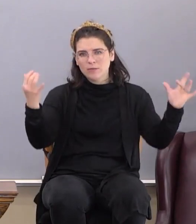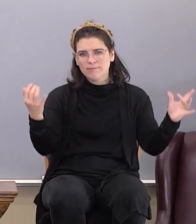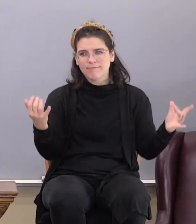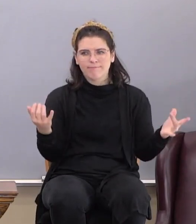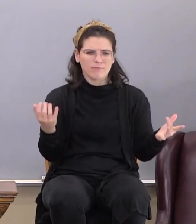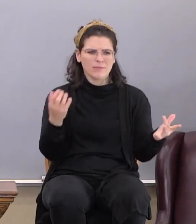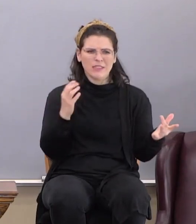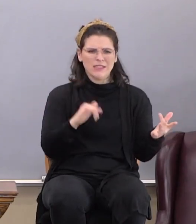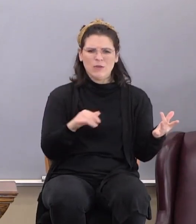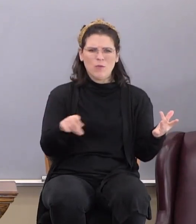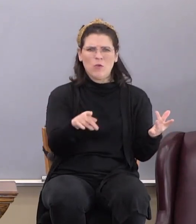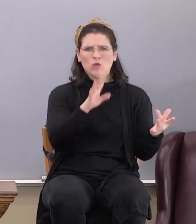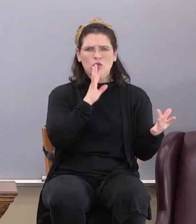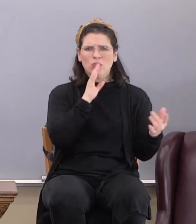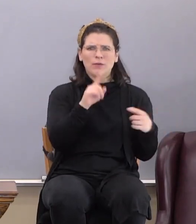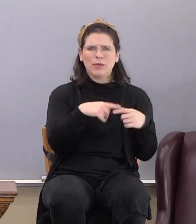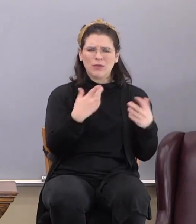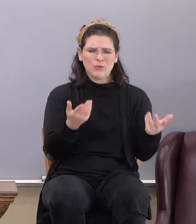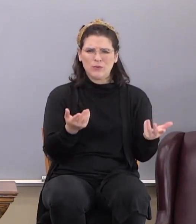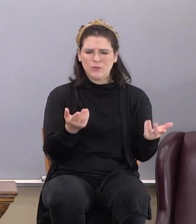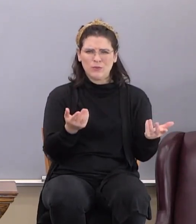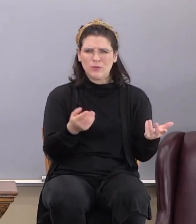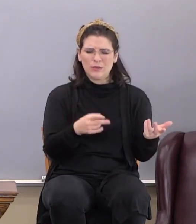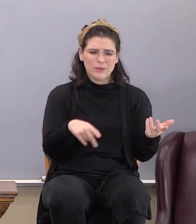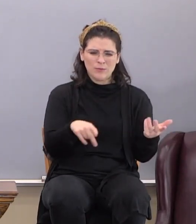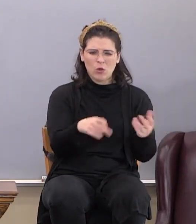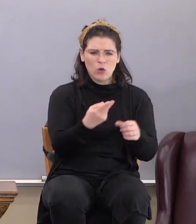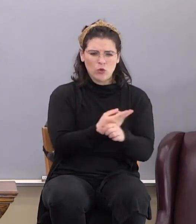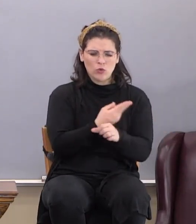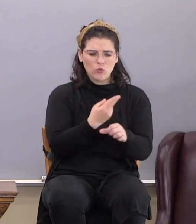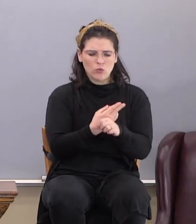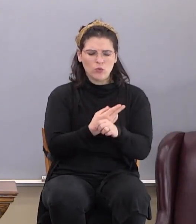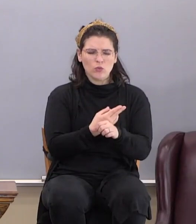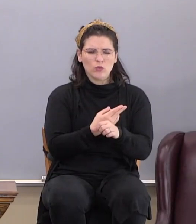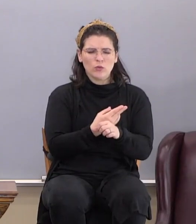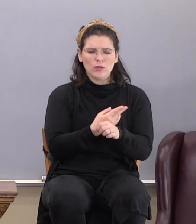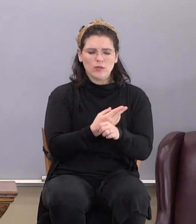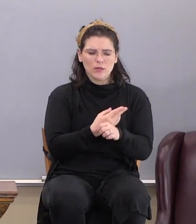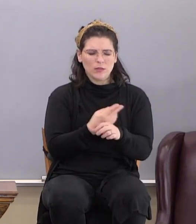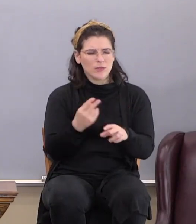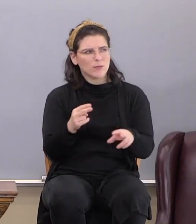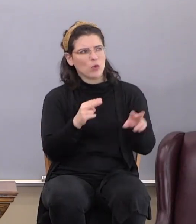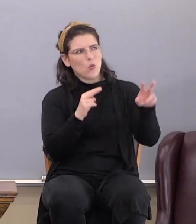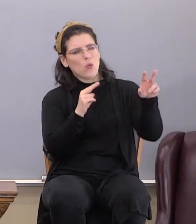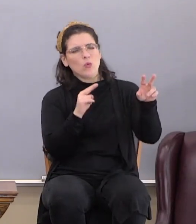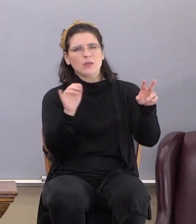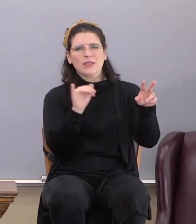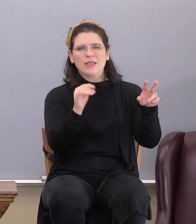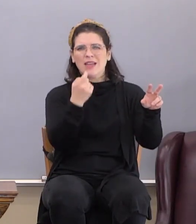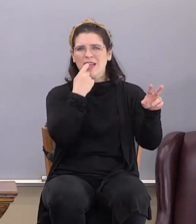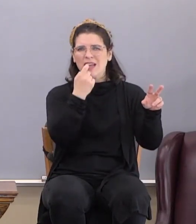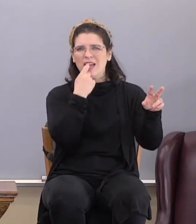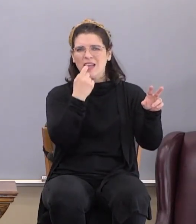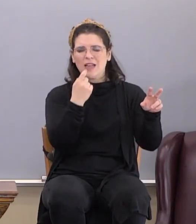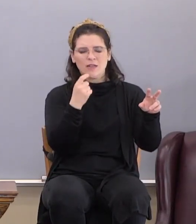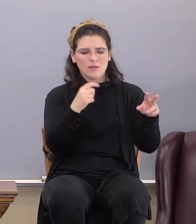Is that what Paul's talking about? Is Paul using the beholding as in a glass?